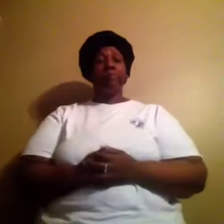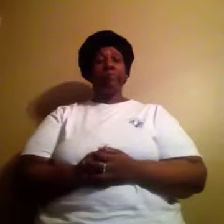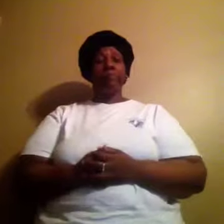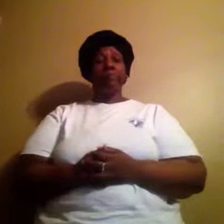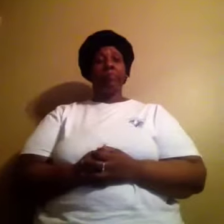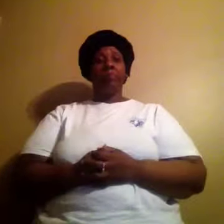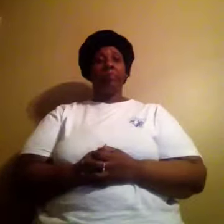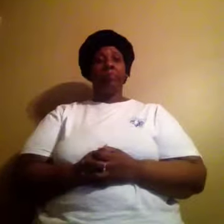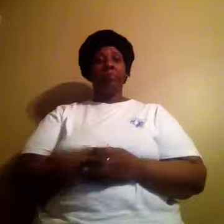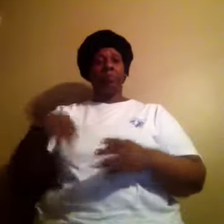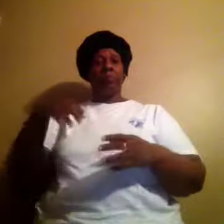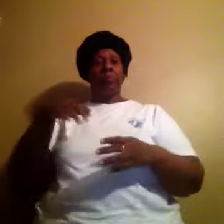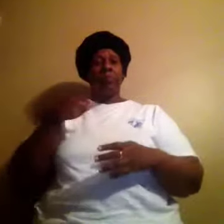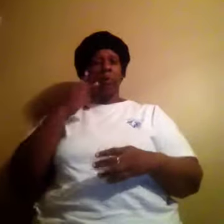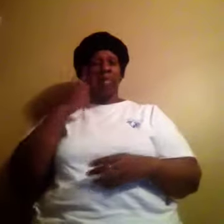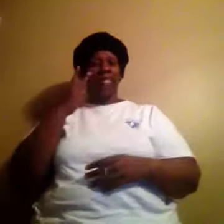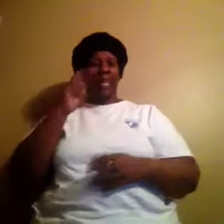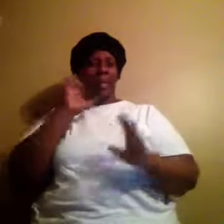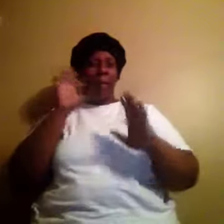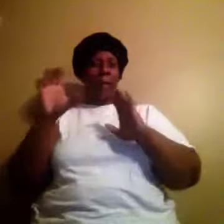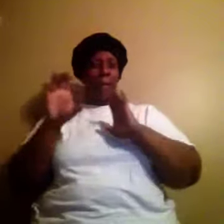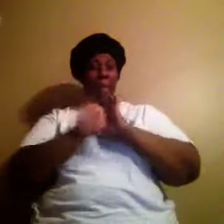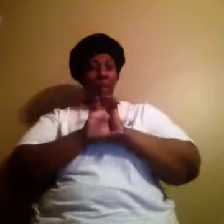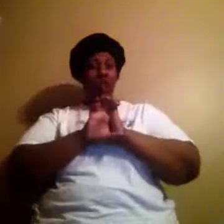We're going to look at pictures of...